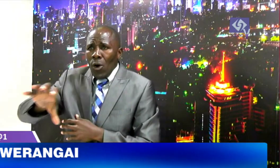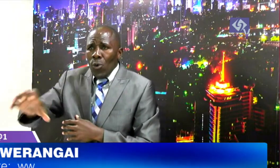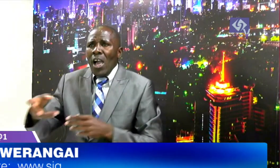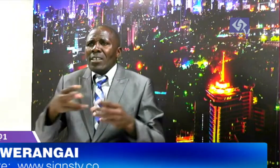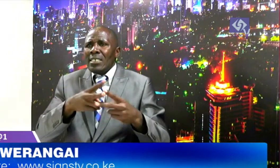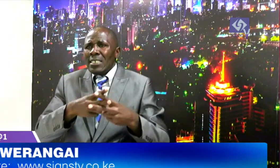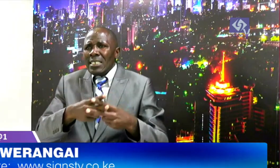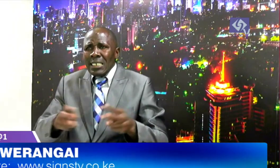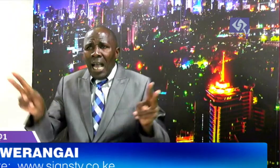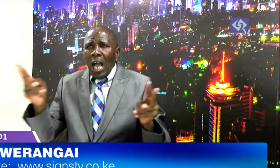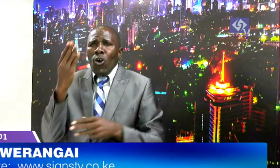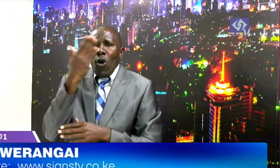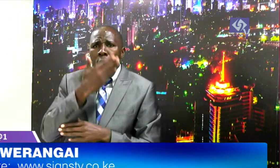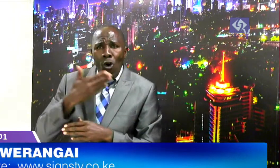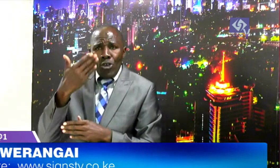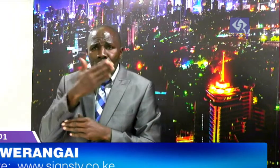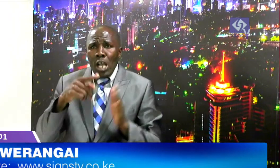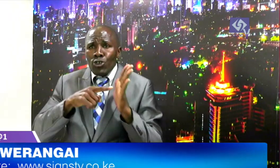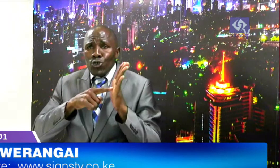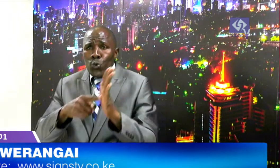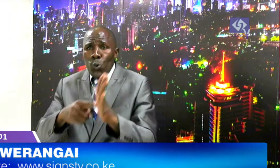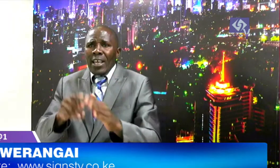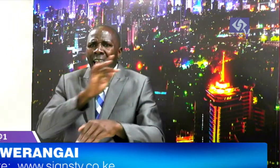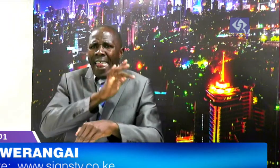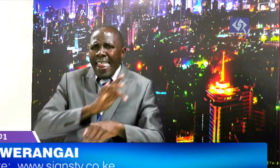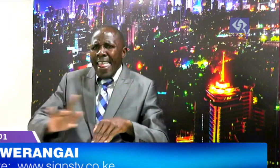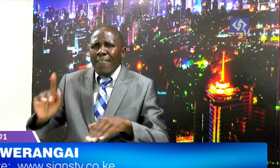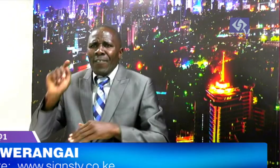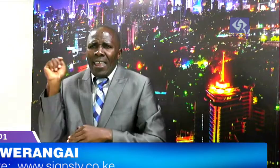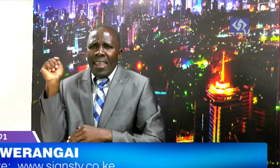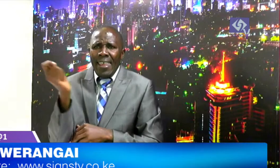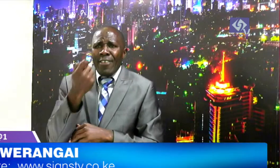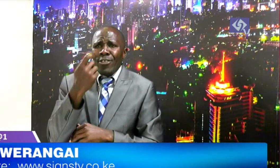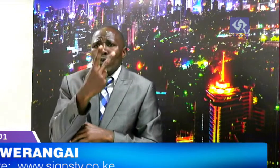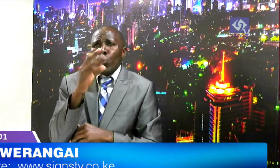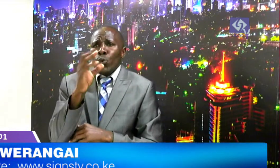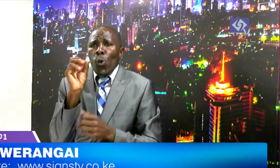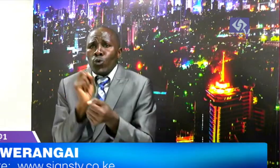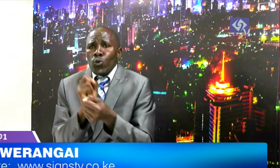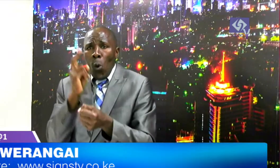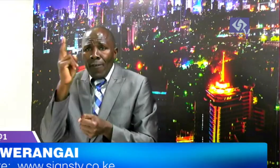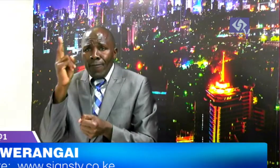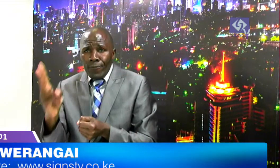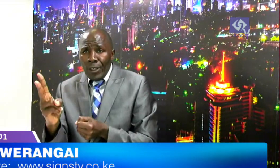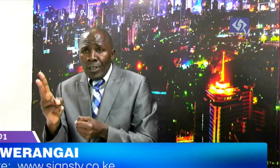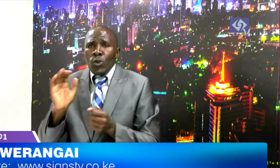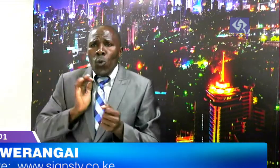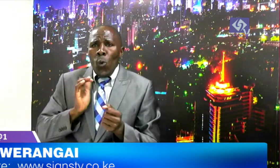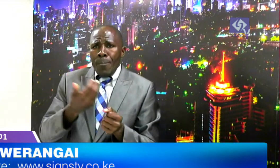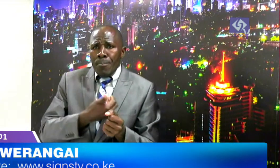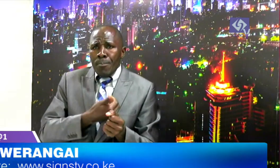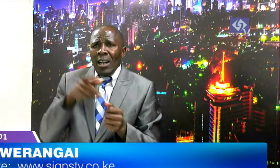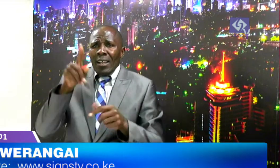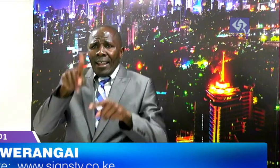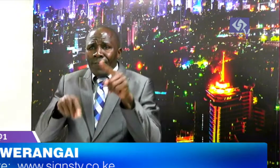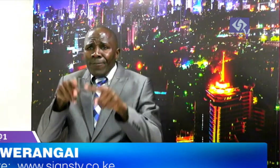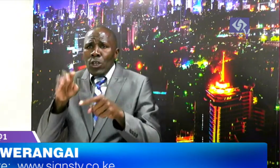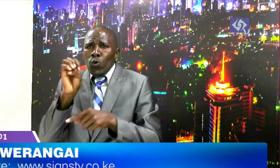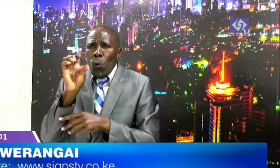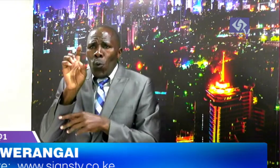County, began its oil exploration efforts in Kenya in 2012.